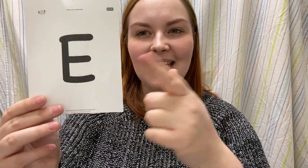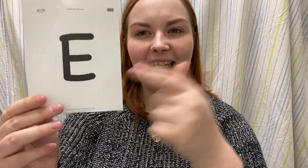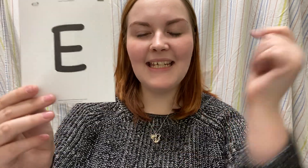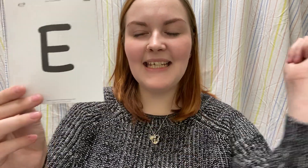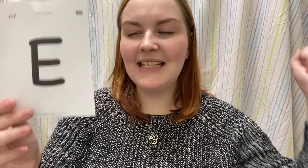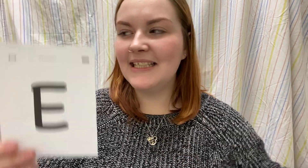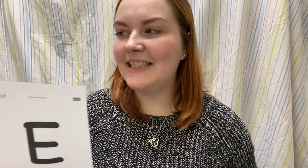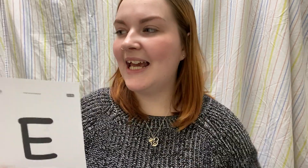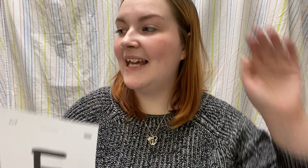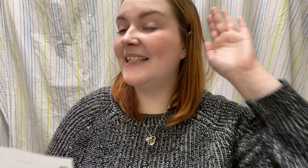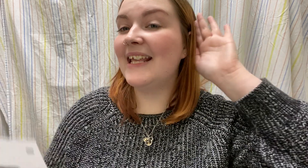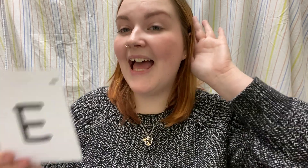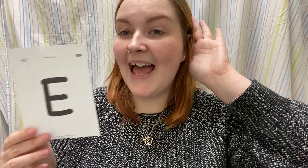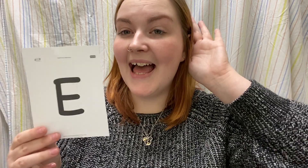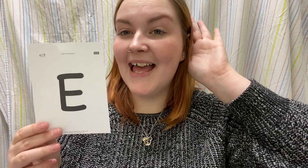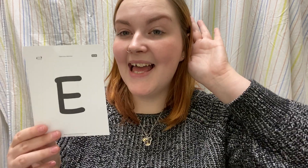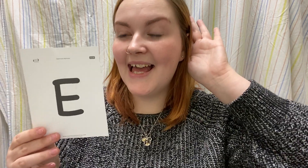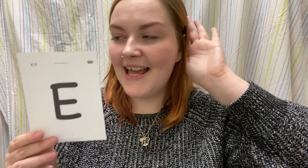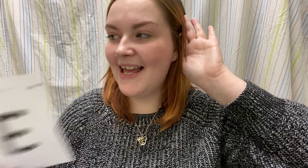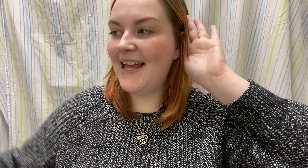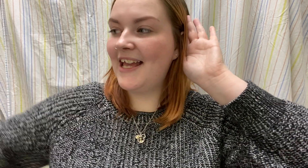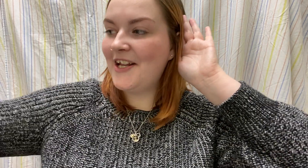E says eh.